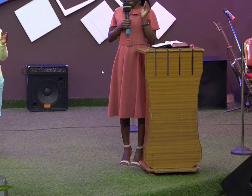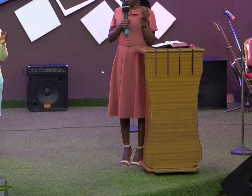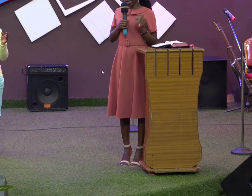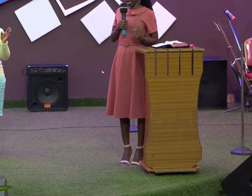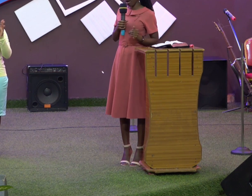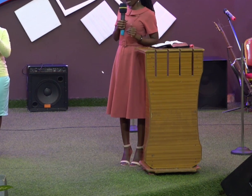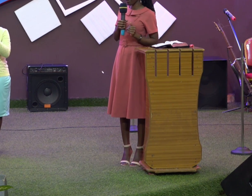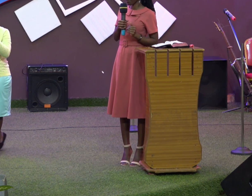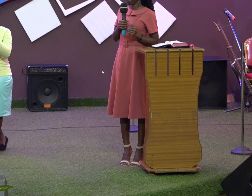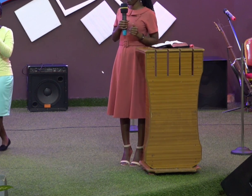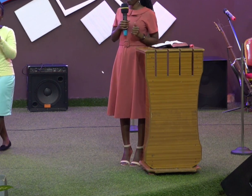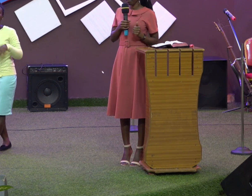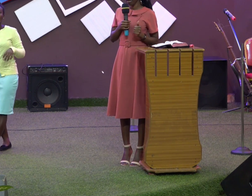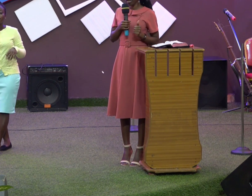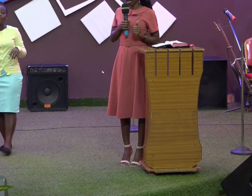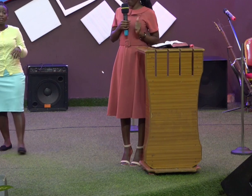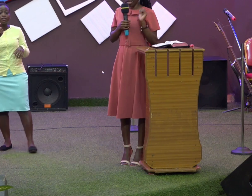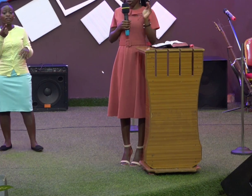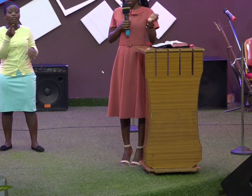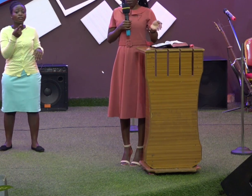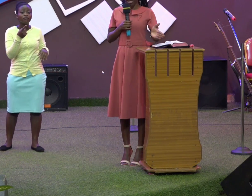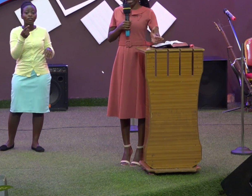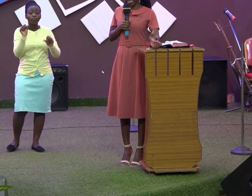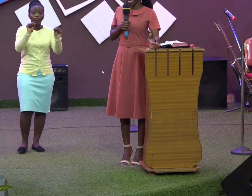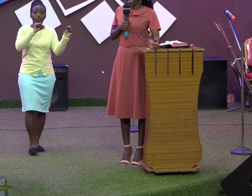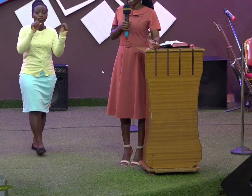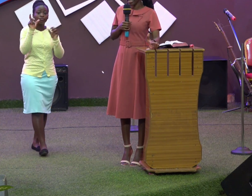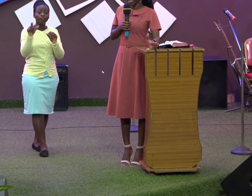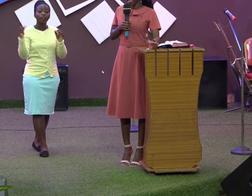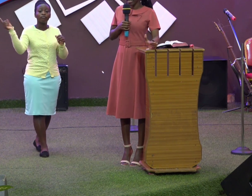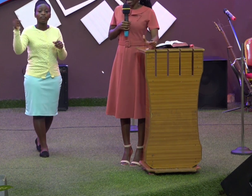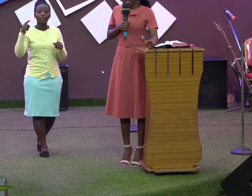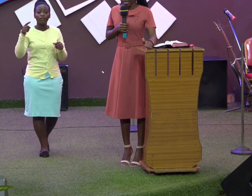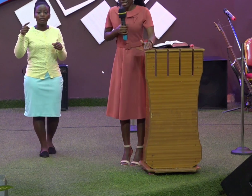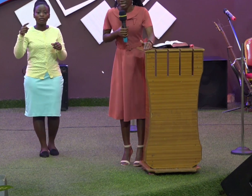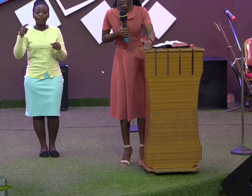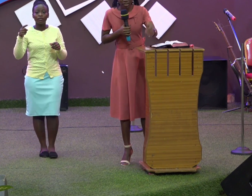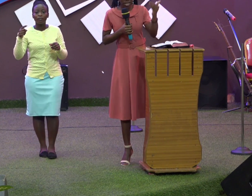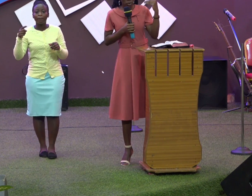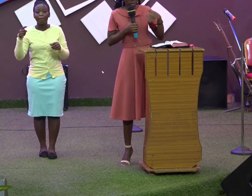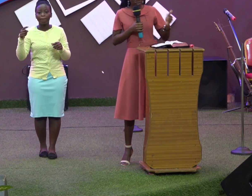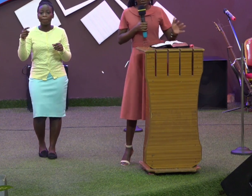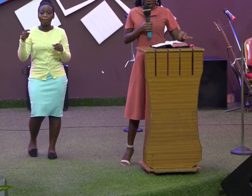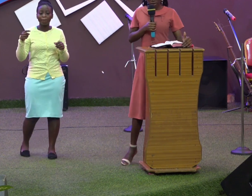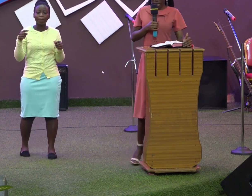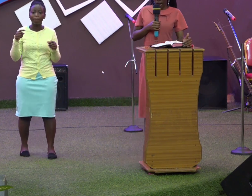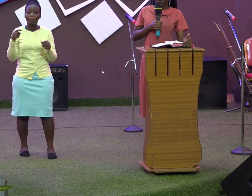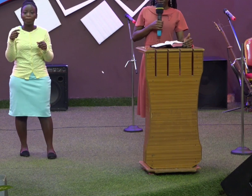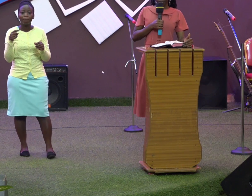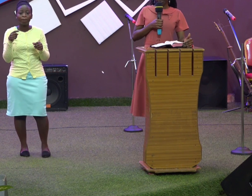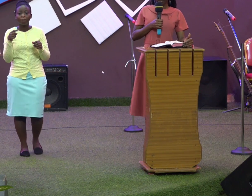they say the mighty one is coming. He first goes by and they say, tulindoyo lugojamyaddako. Let us first wait for the